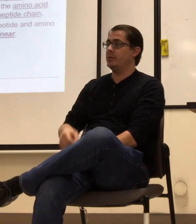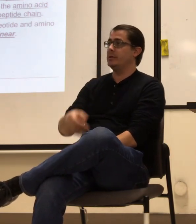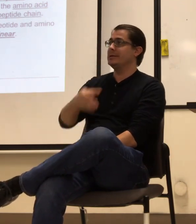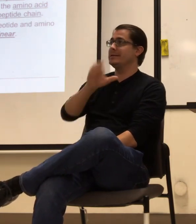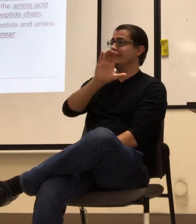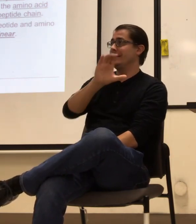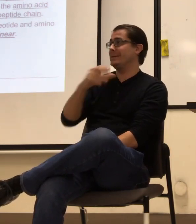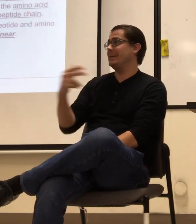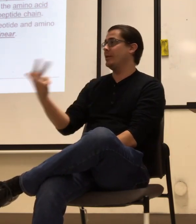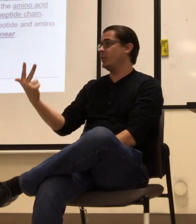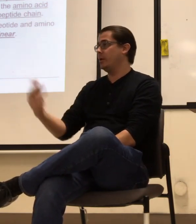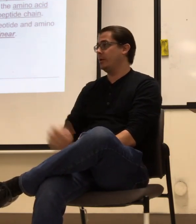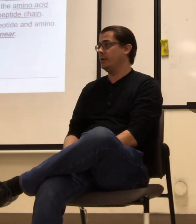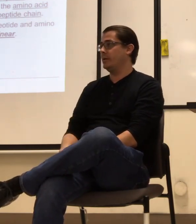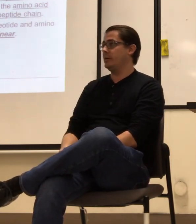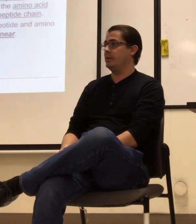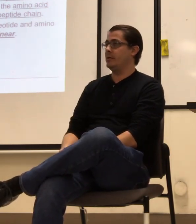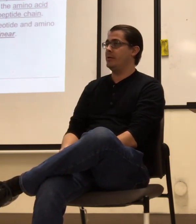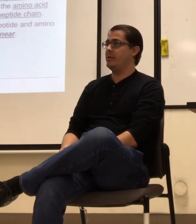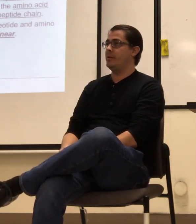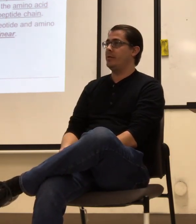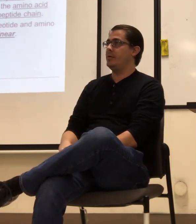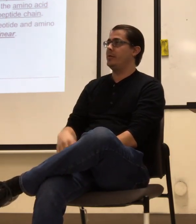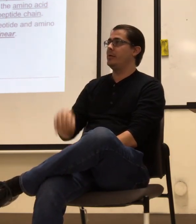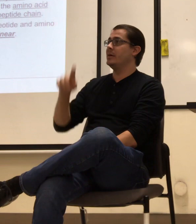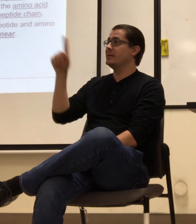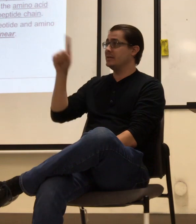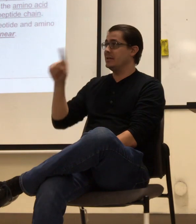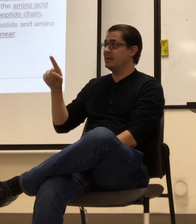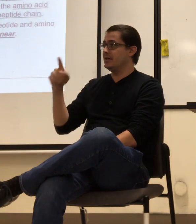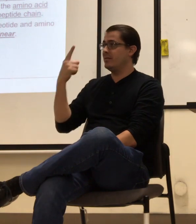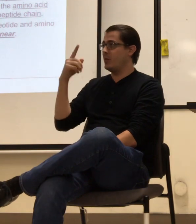3, and 4. So what does Z code for?